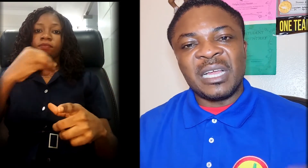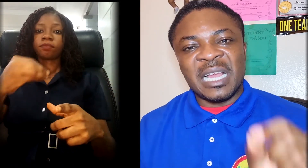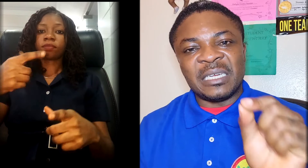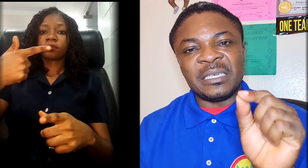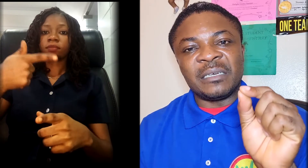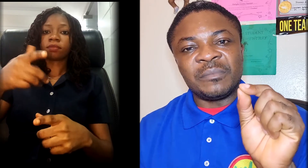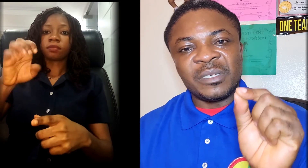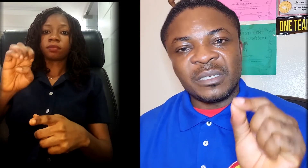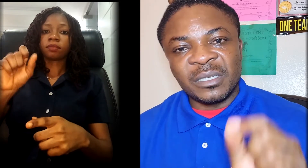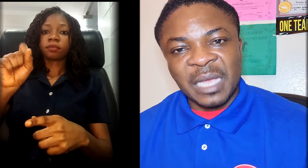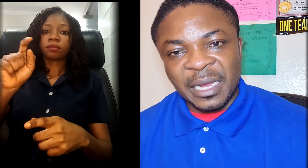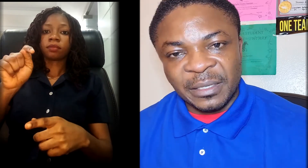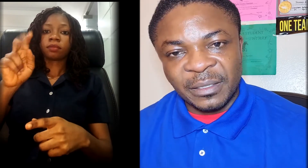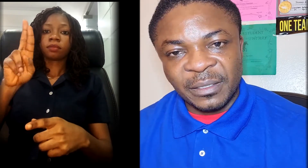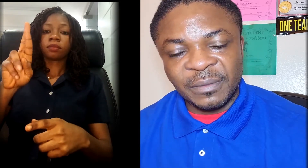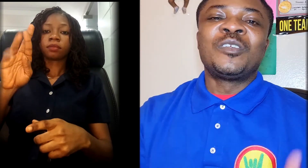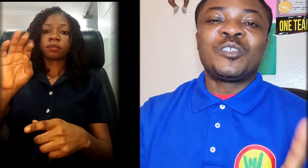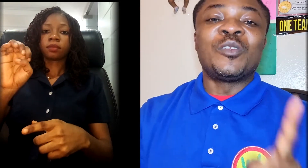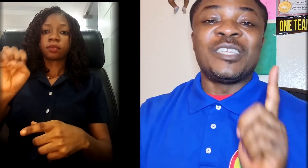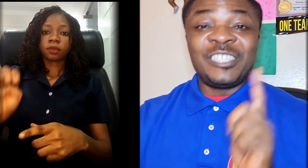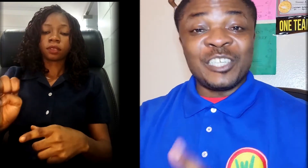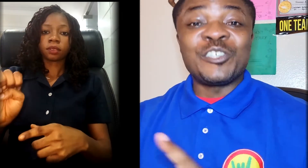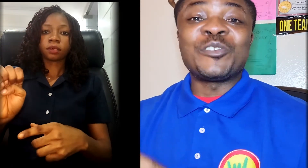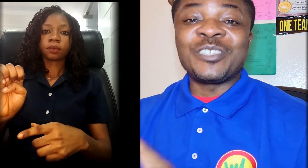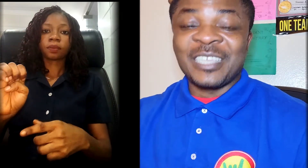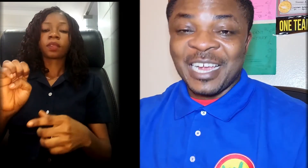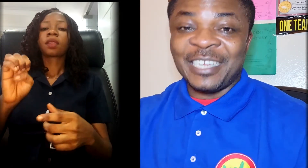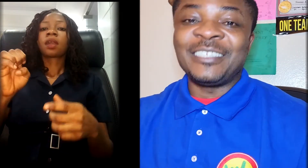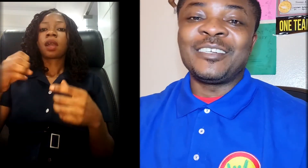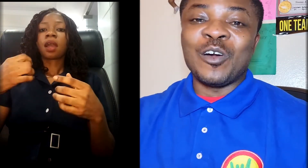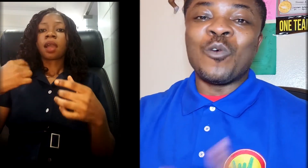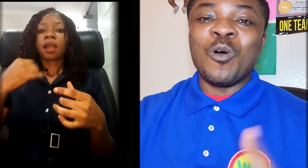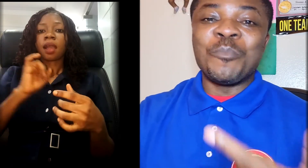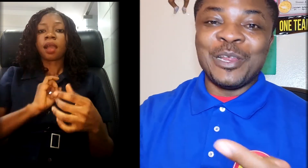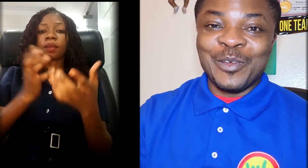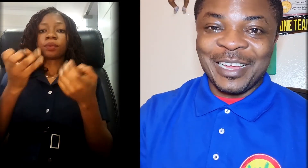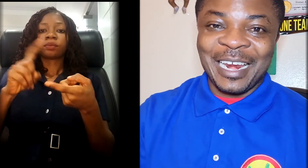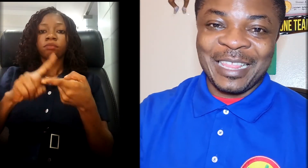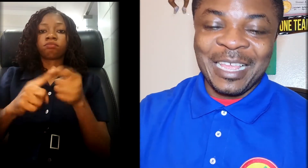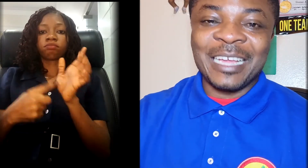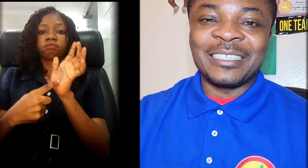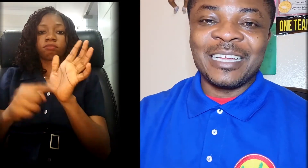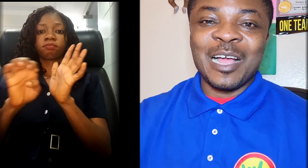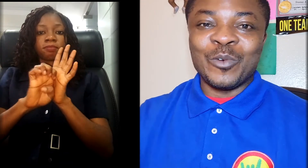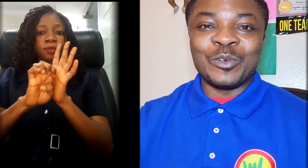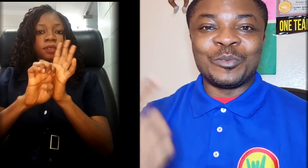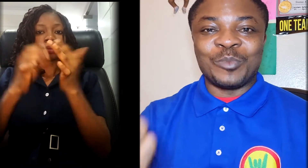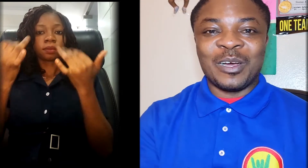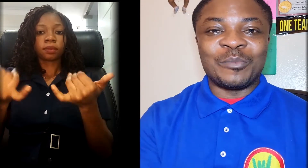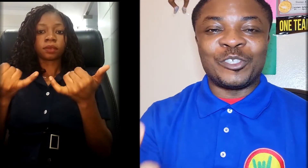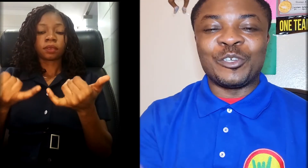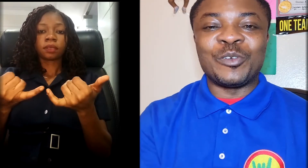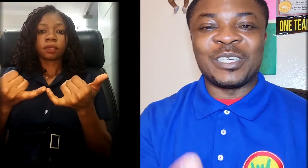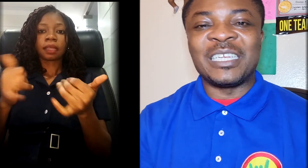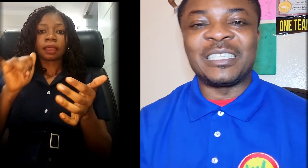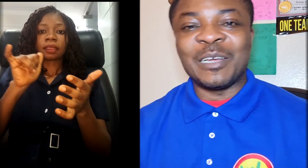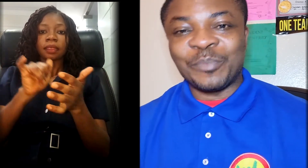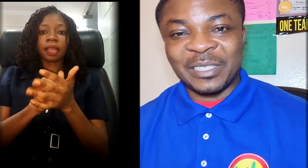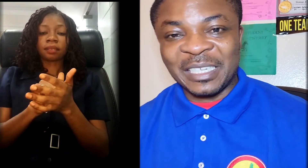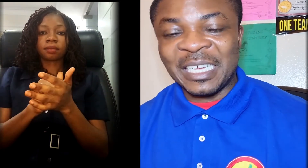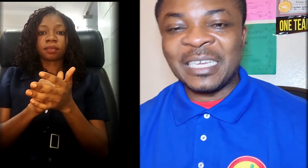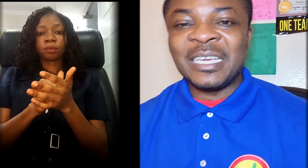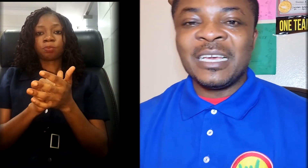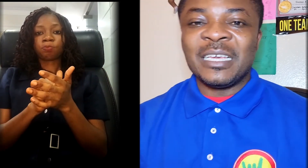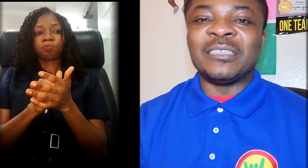gesture and signs. So the gestural sign, or what may look like that, I want to show you as an